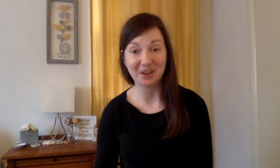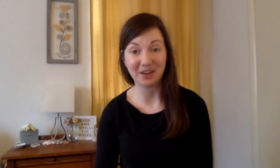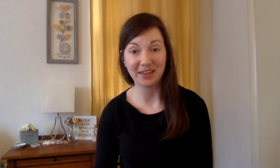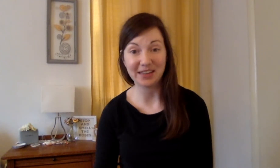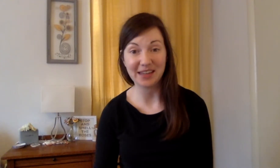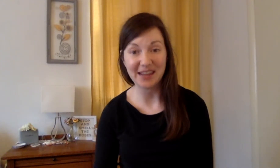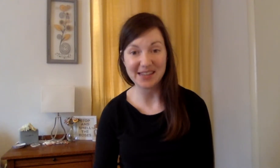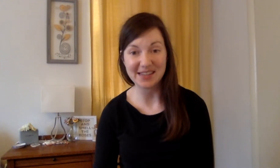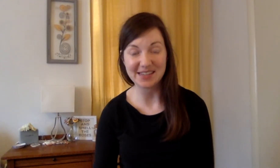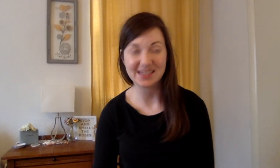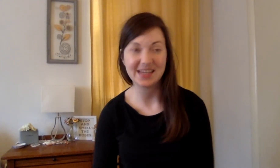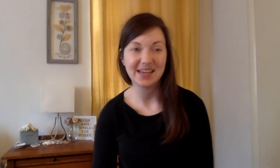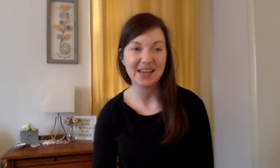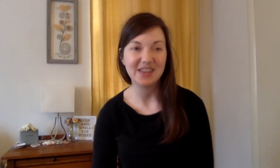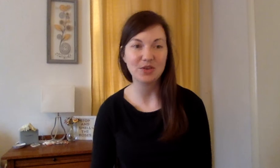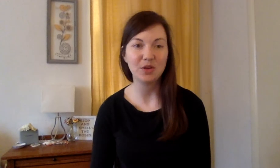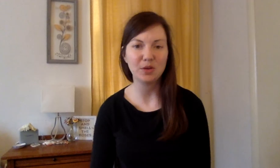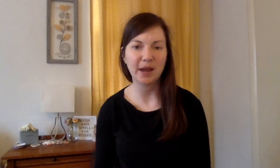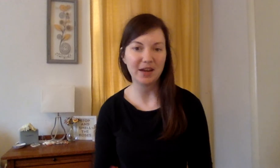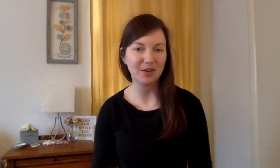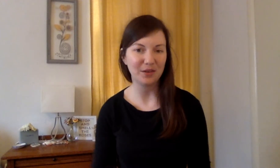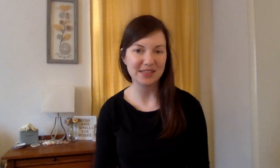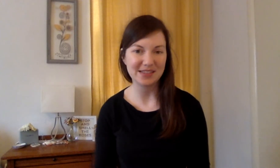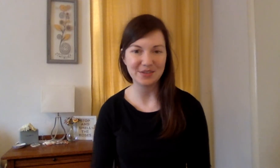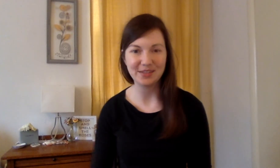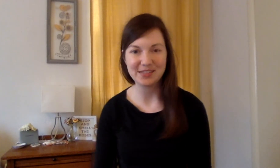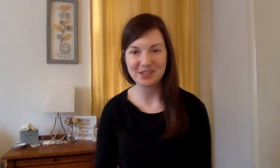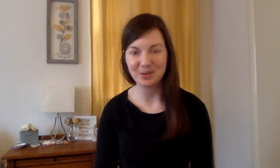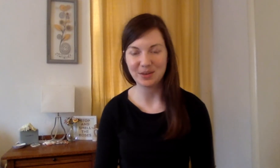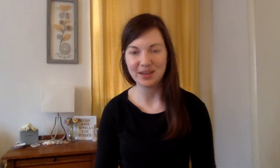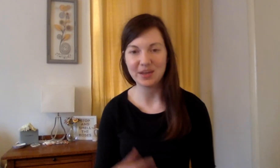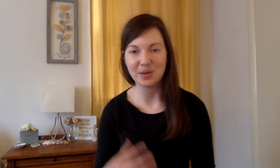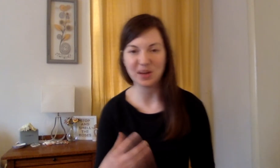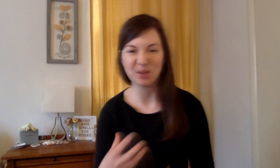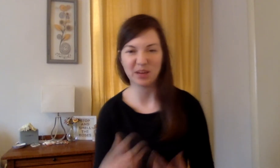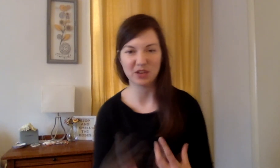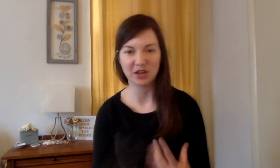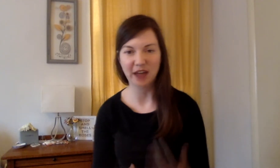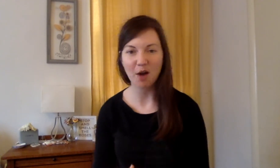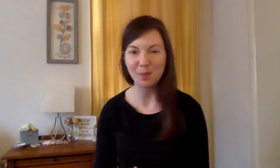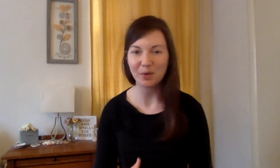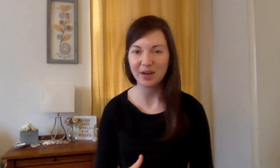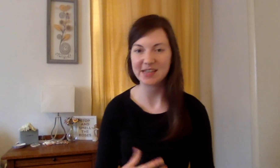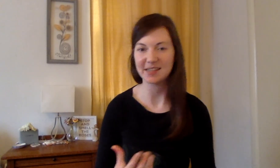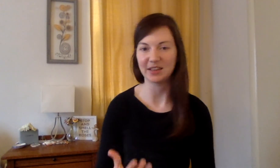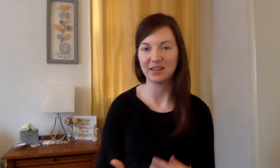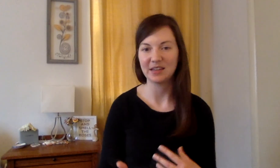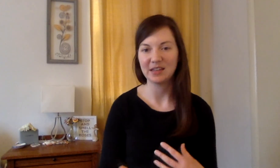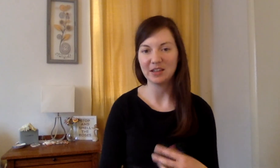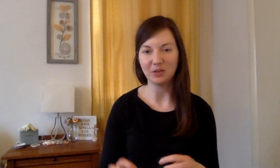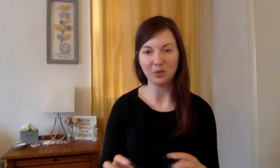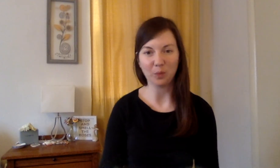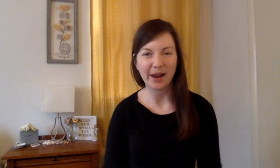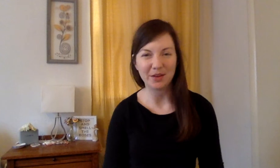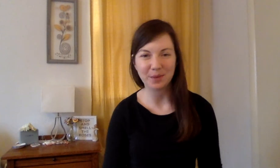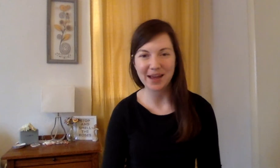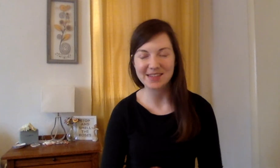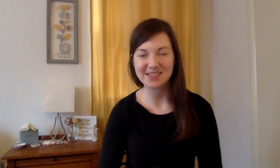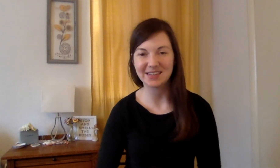in Kansas. And so you might notice as you listen to it that you can picture cowboys and, you know, the Wild West and things